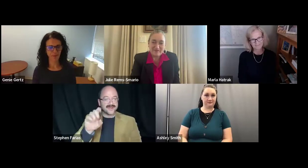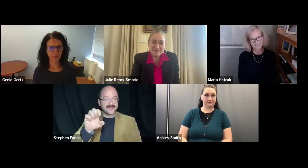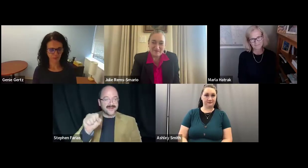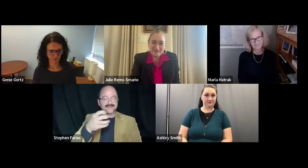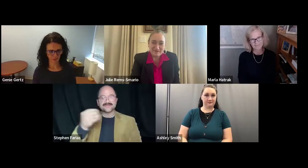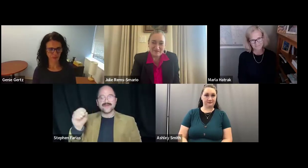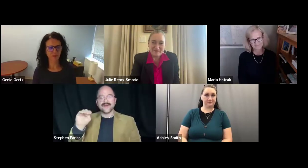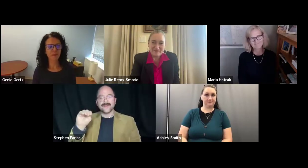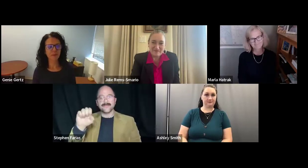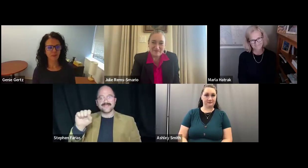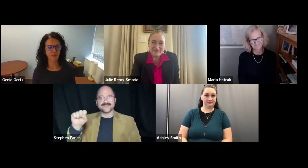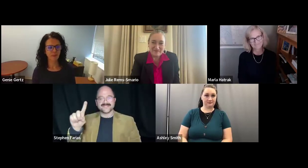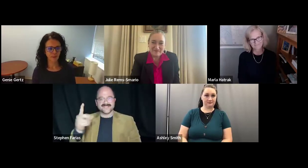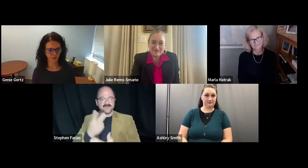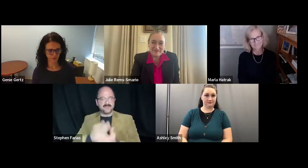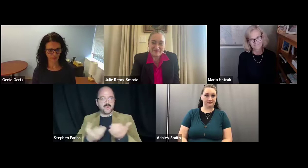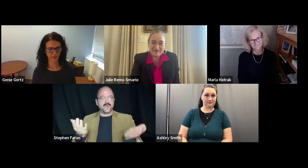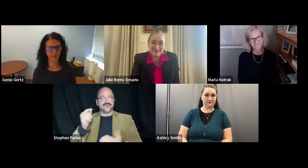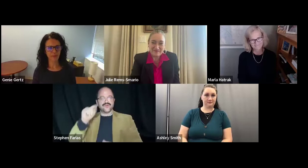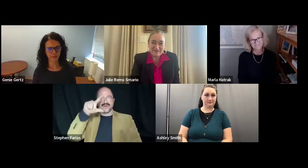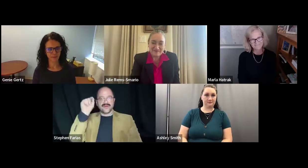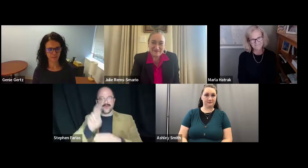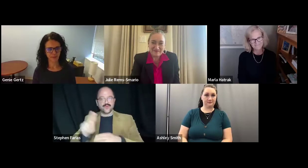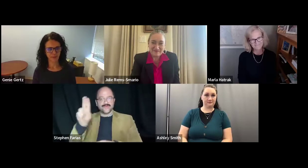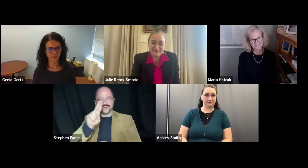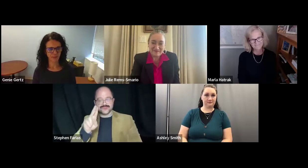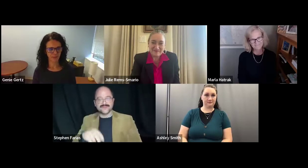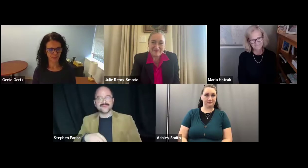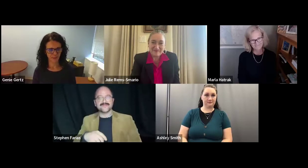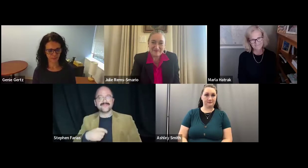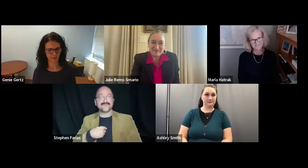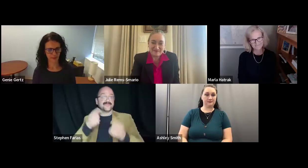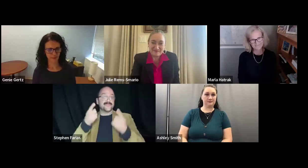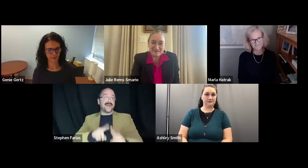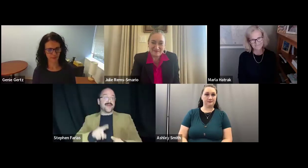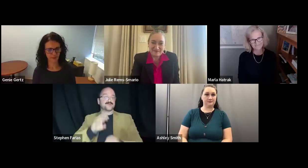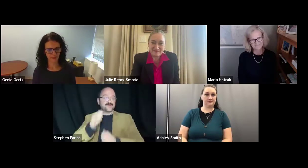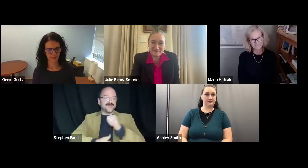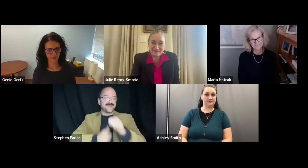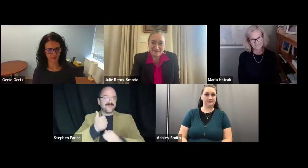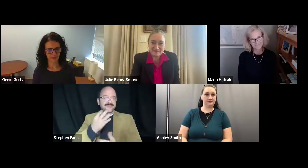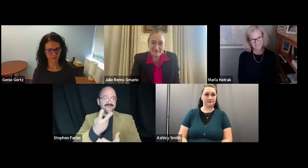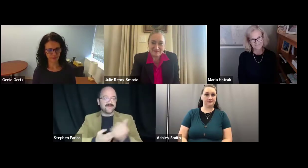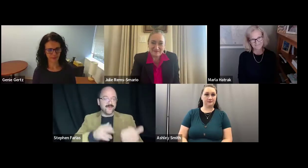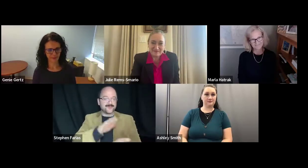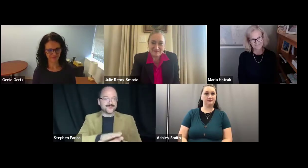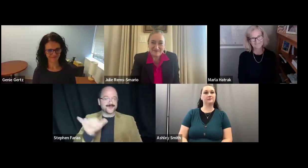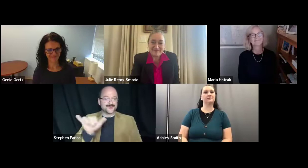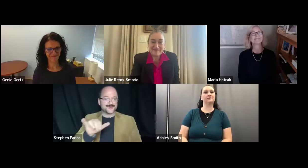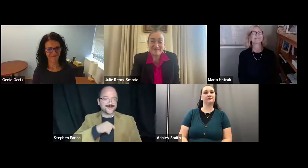Kendall Demonstration Elementary School, as well as the Model Secondary School for the Deaf, MSSD, both housed at Gallaudet University's campus.